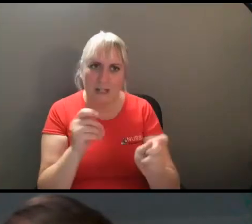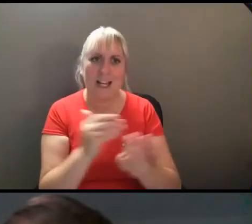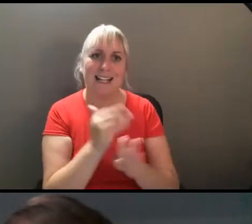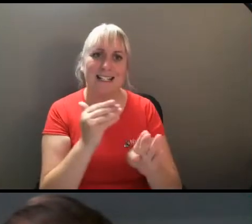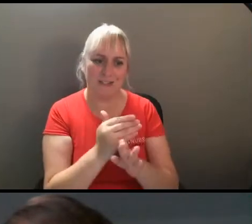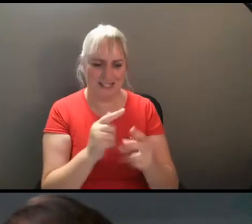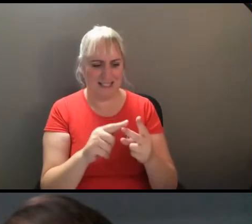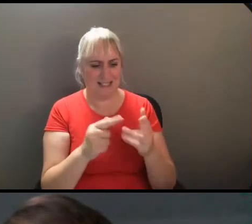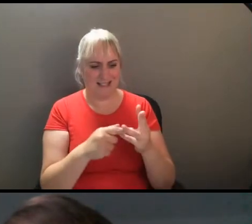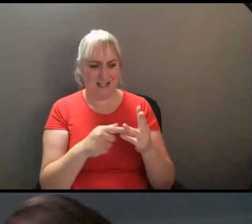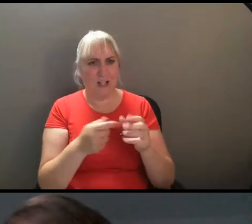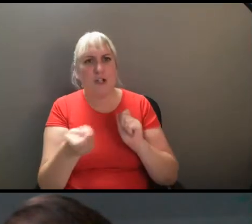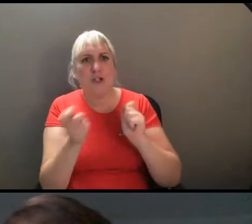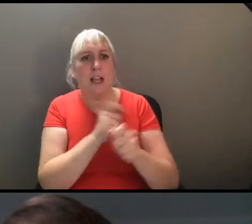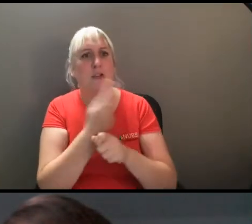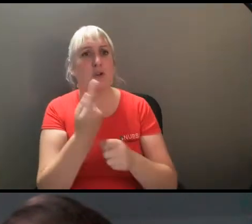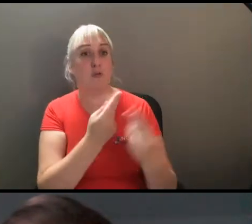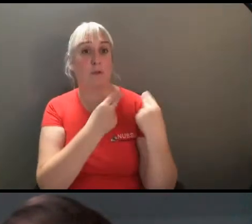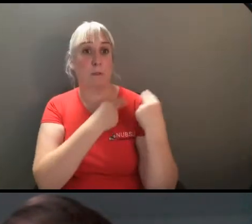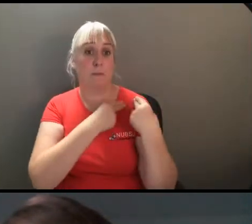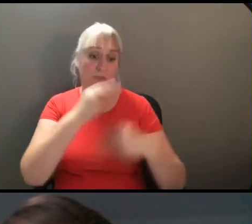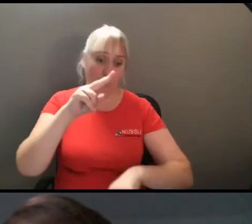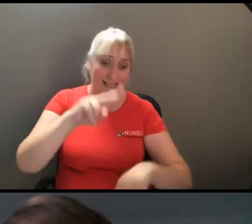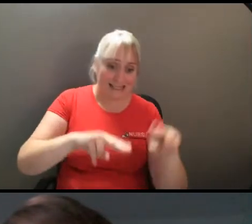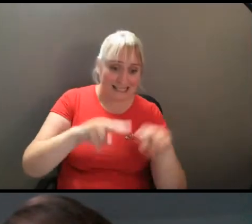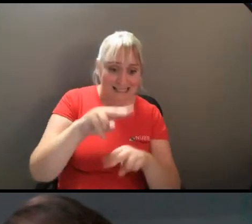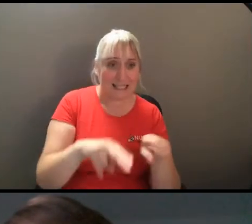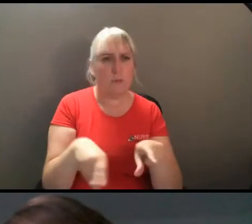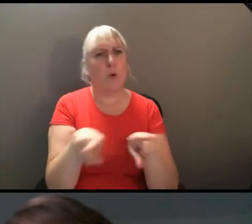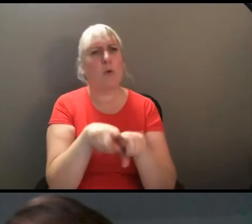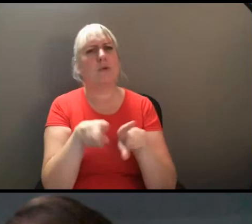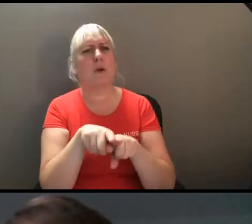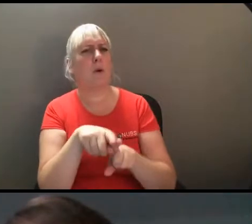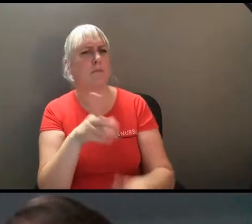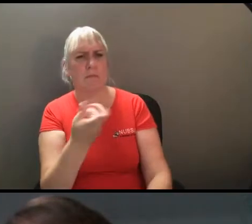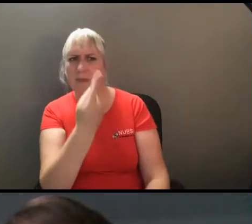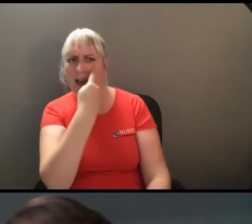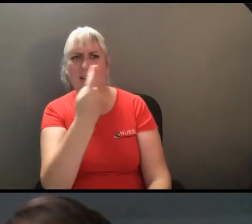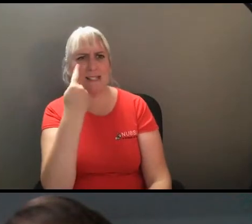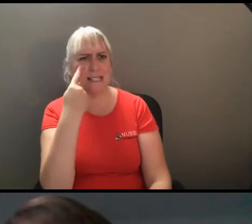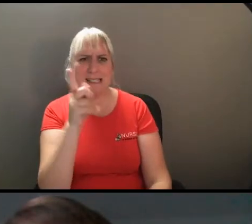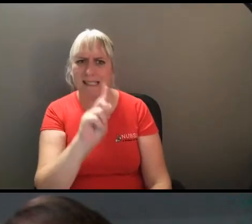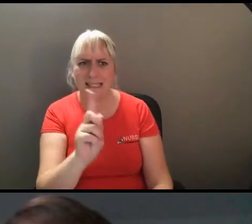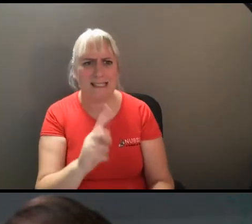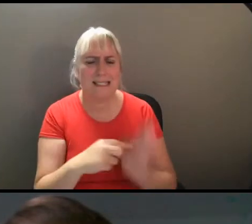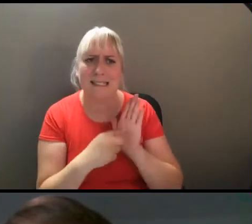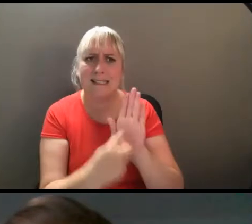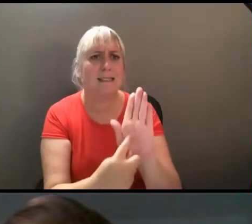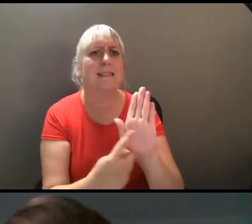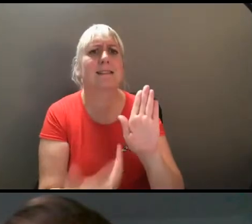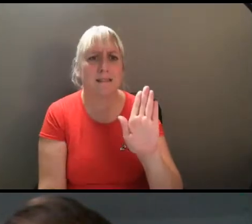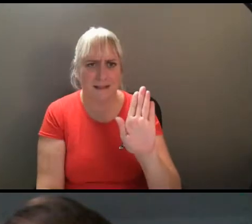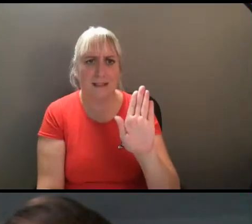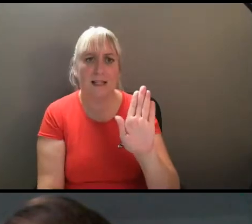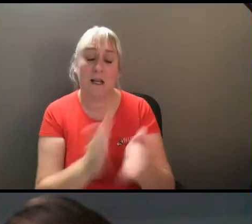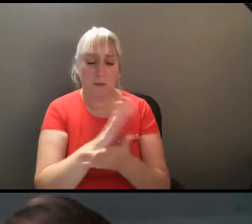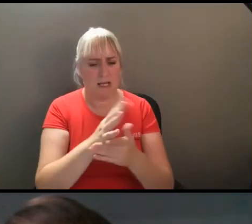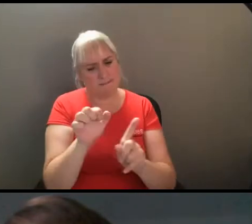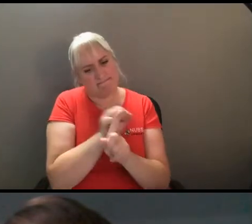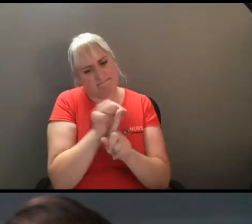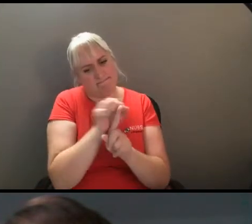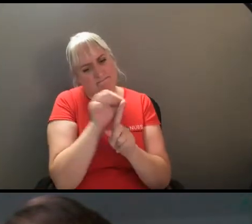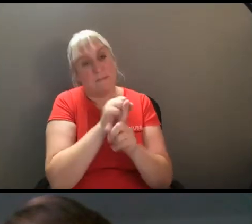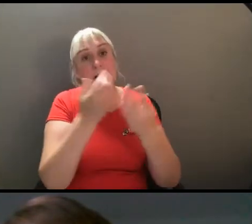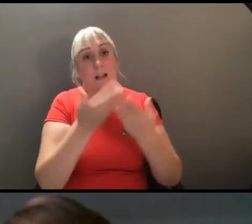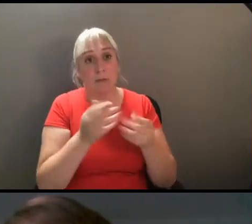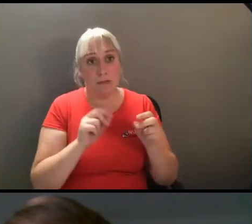the assessments, what kind of evidence is taken into account. So that would count as just like making improvements to the current system.